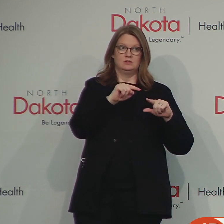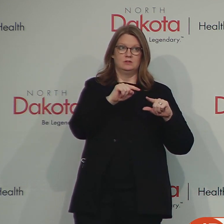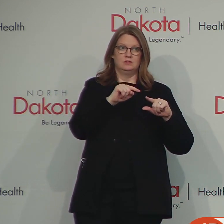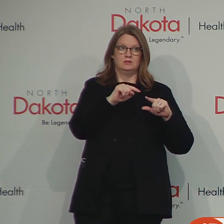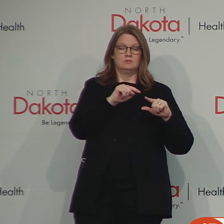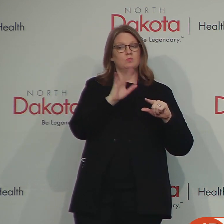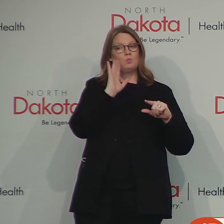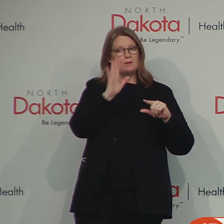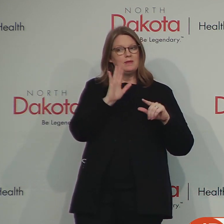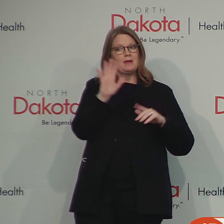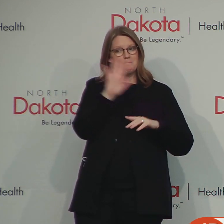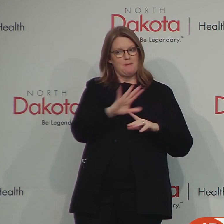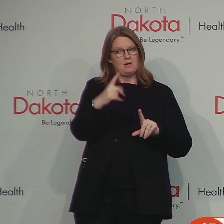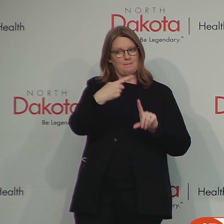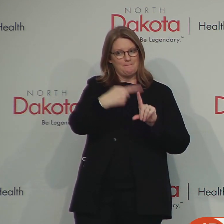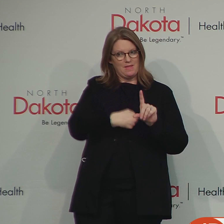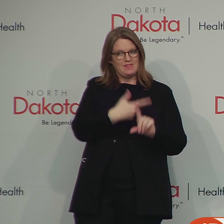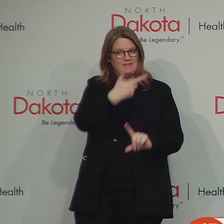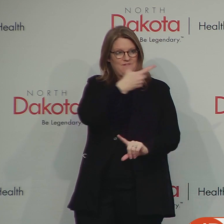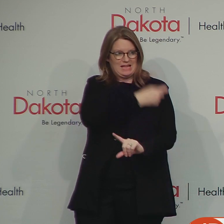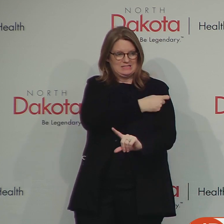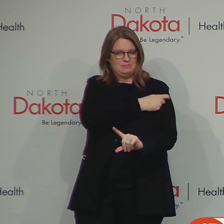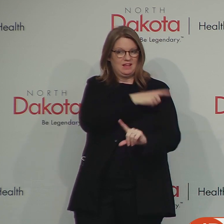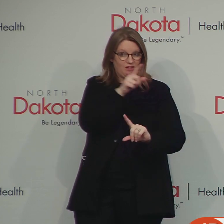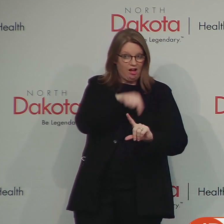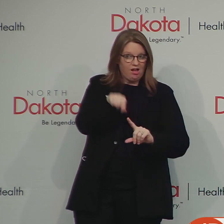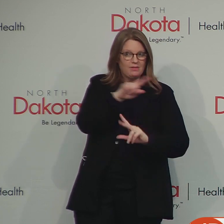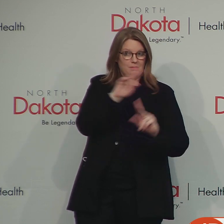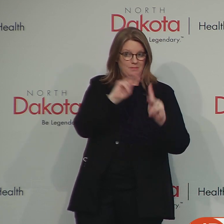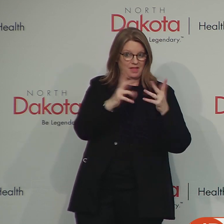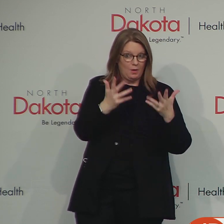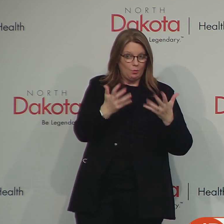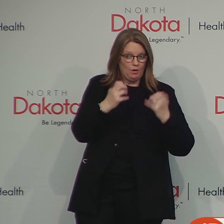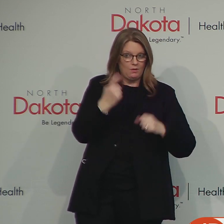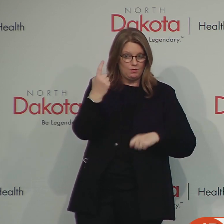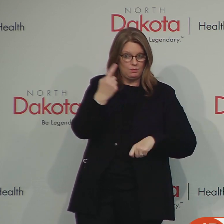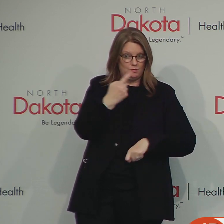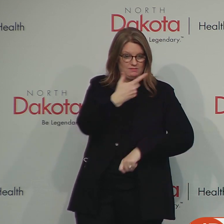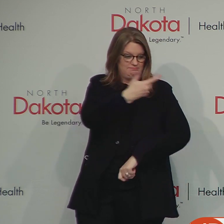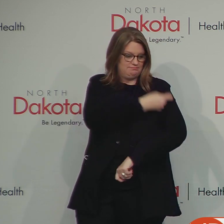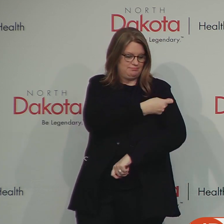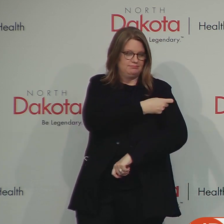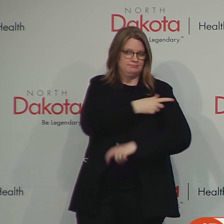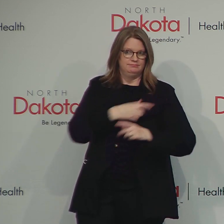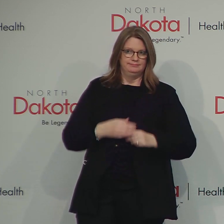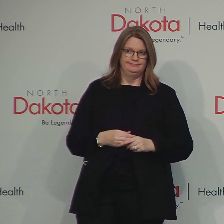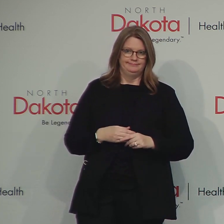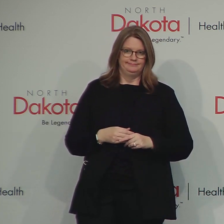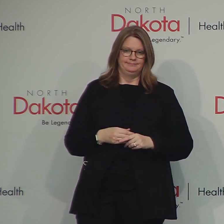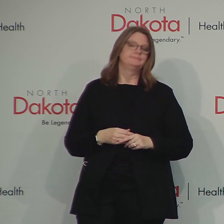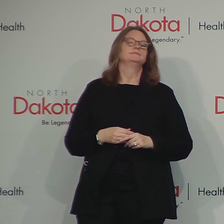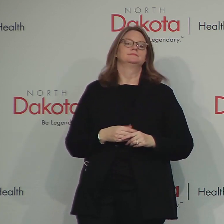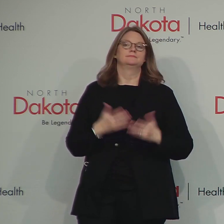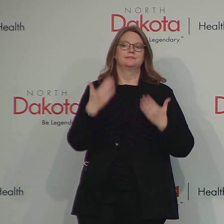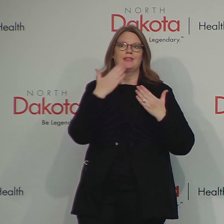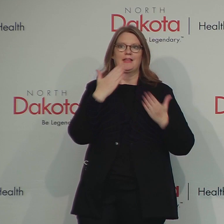probably a month to vaccinate everyone who wants to be vaccinated with 1 dose. That's all I had. Thank